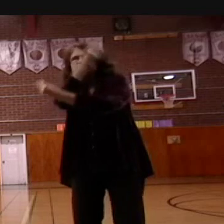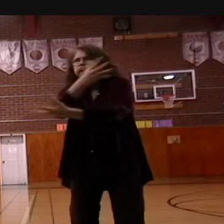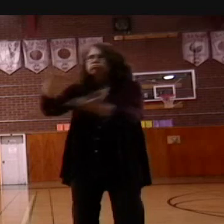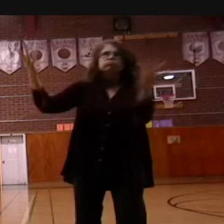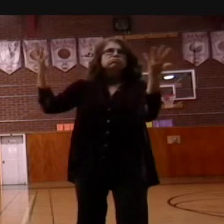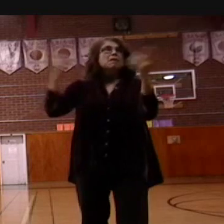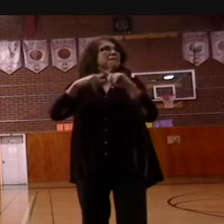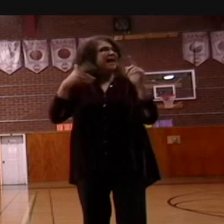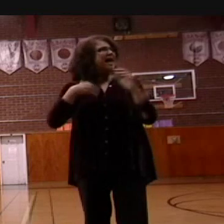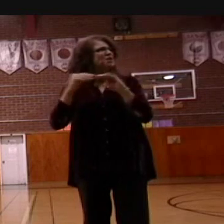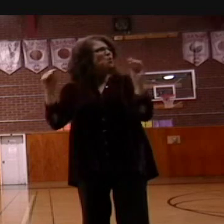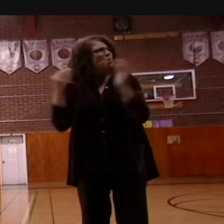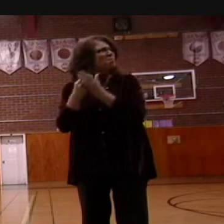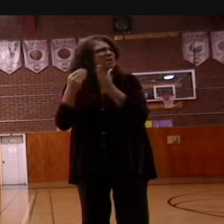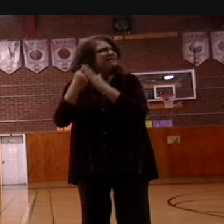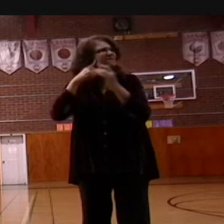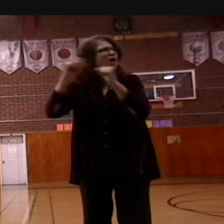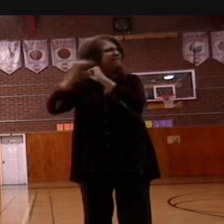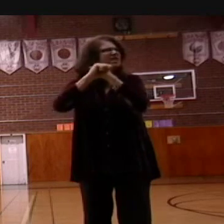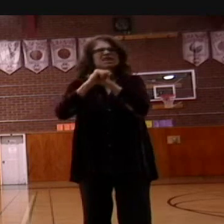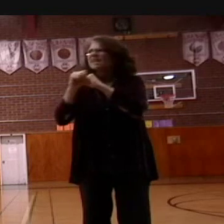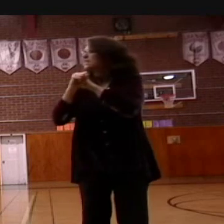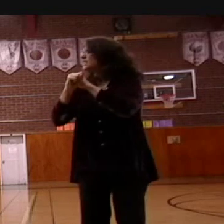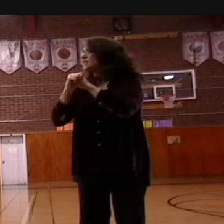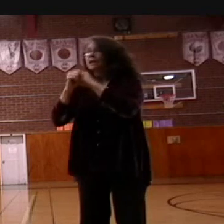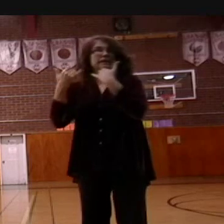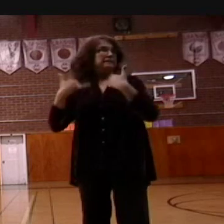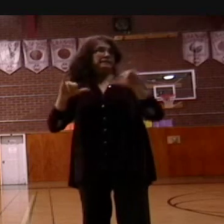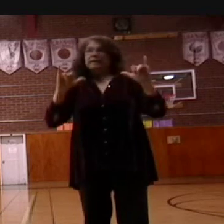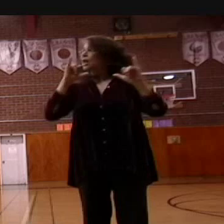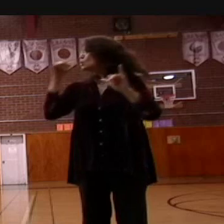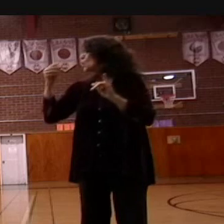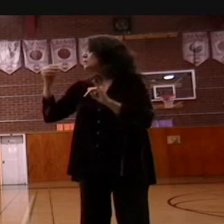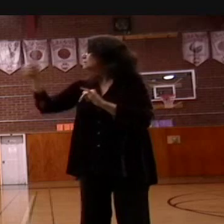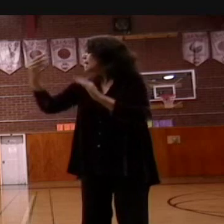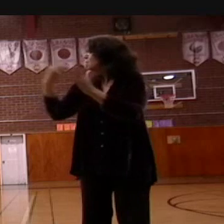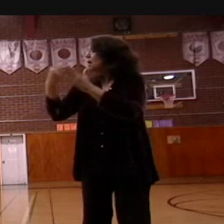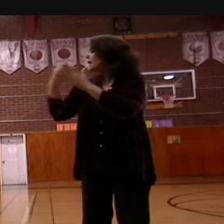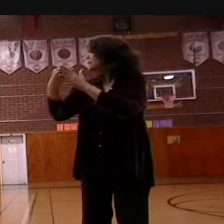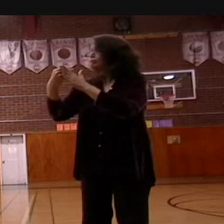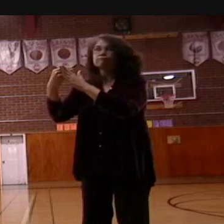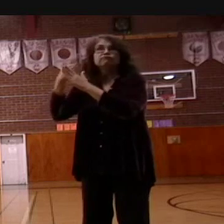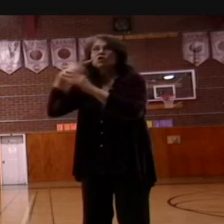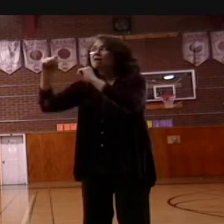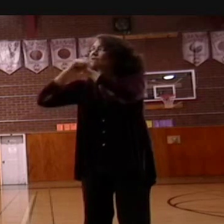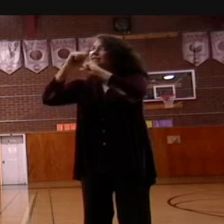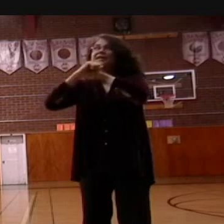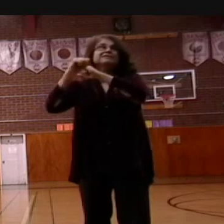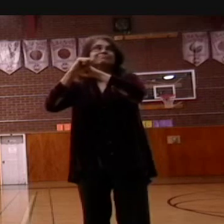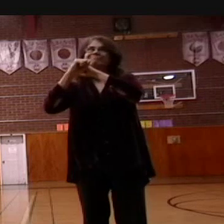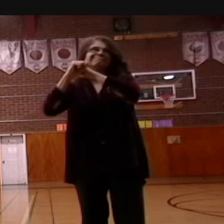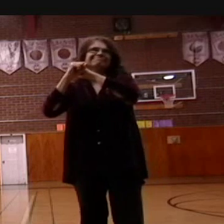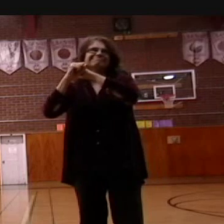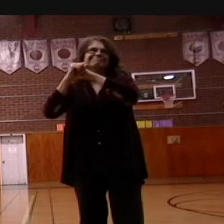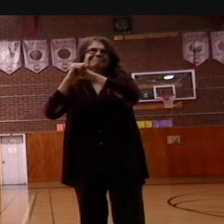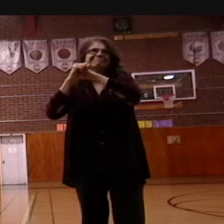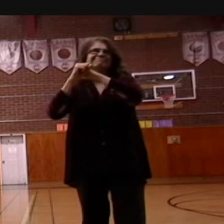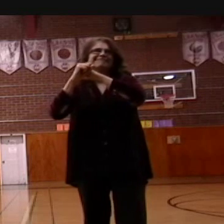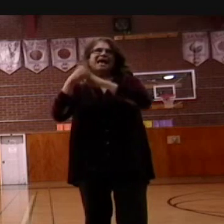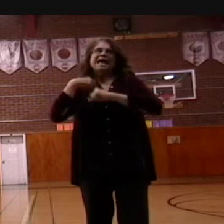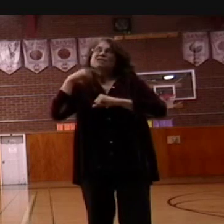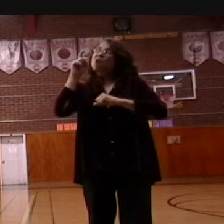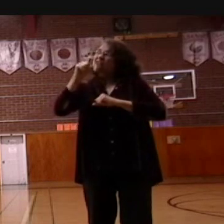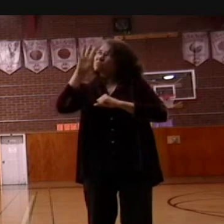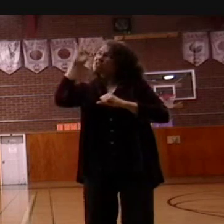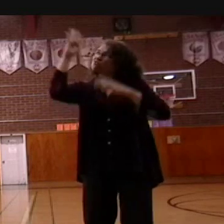By the way, I still don't spend any of the money on advertising because I learned you can do a lot without a marketing budget. You just have to be a little bit more